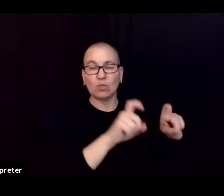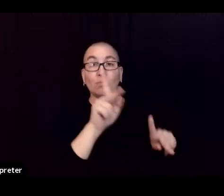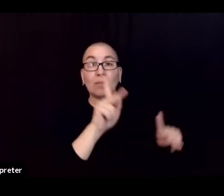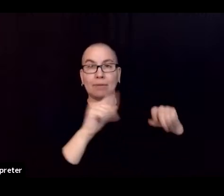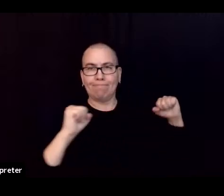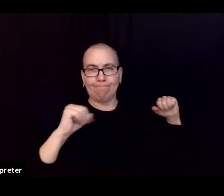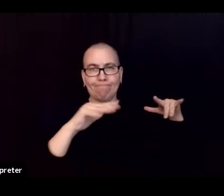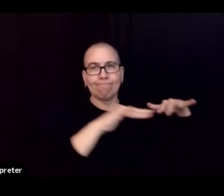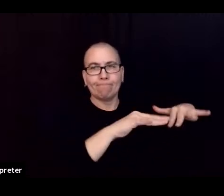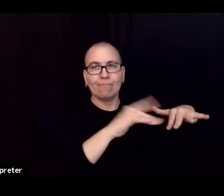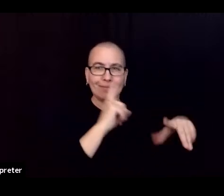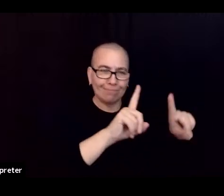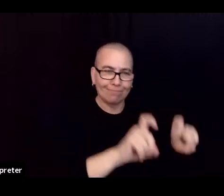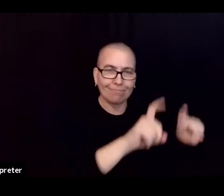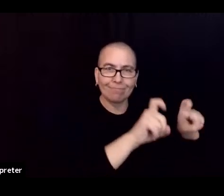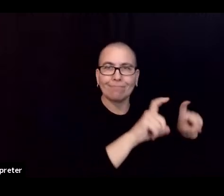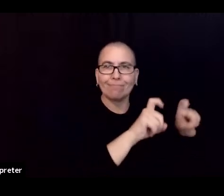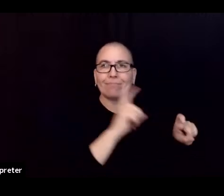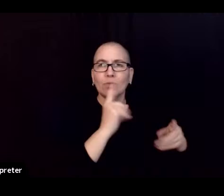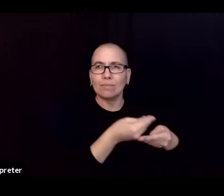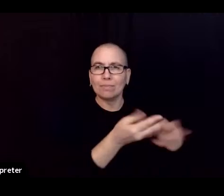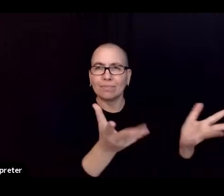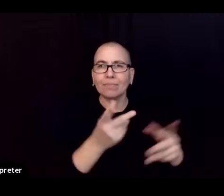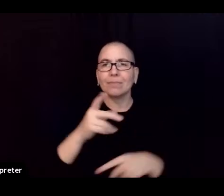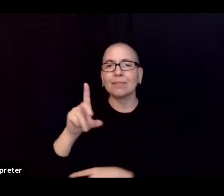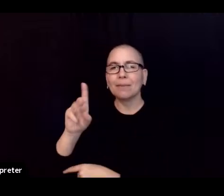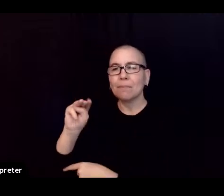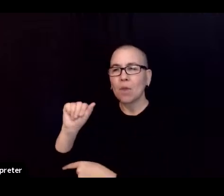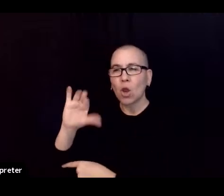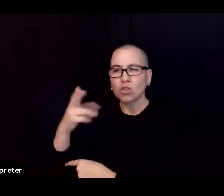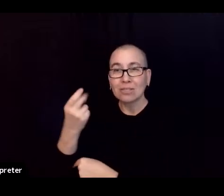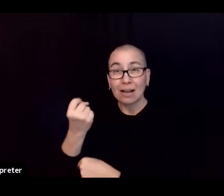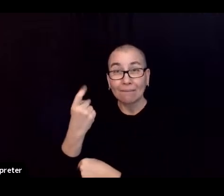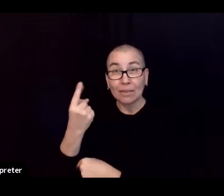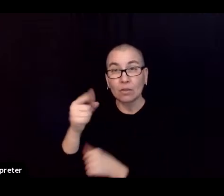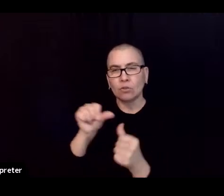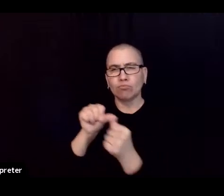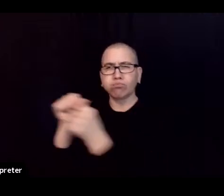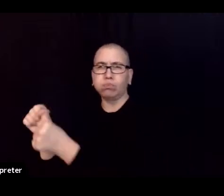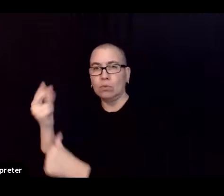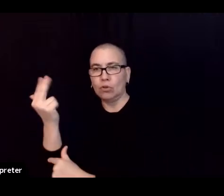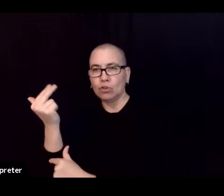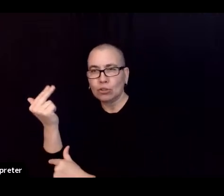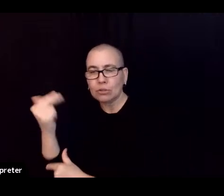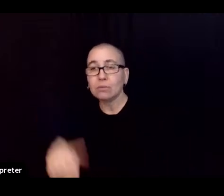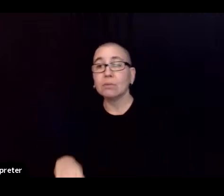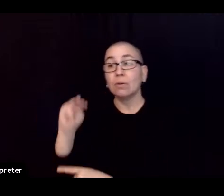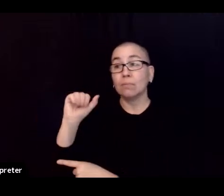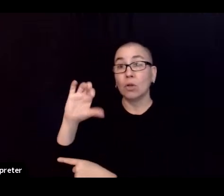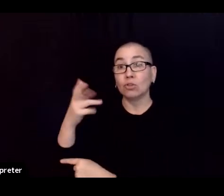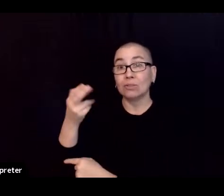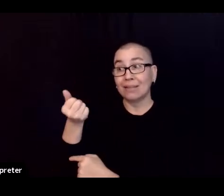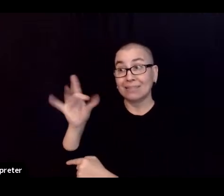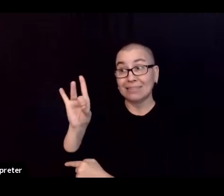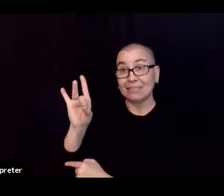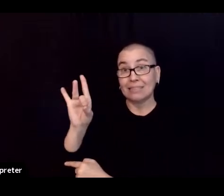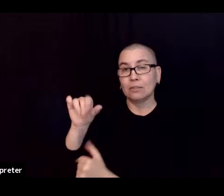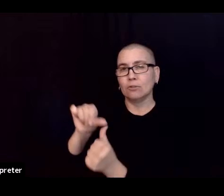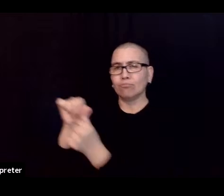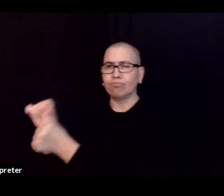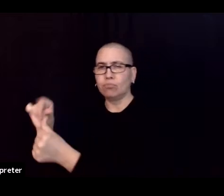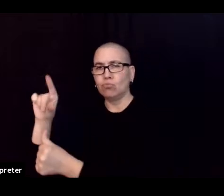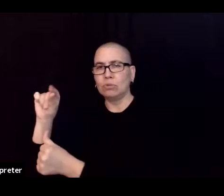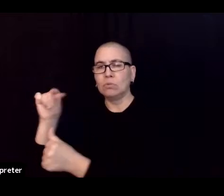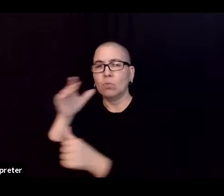20th. Appointments are encouraged but not required. The variant circulating now presents added risk that we may